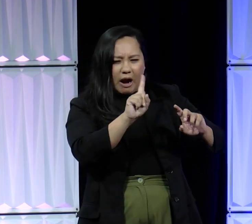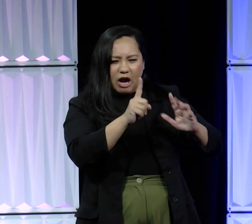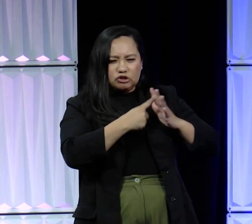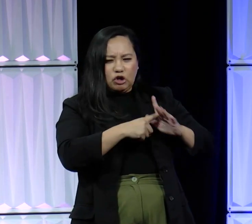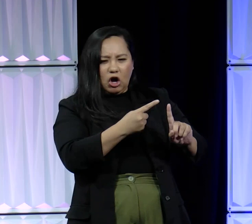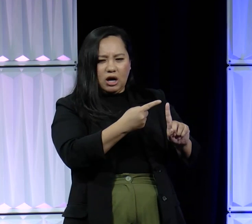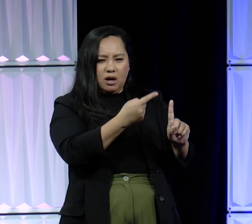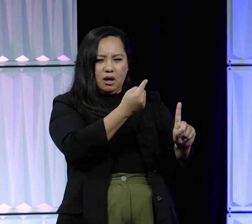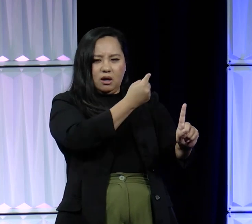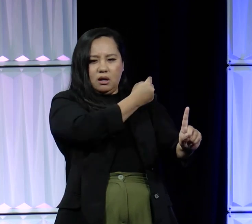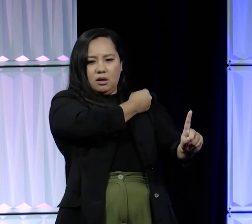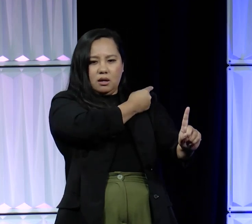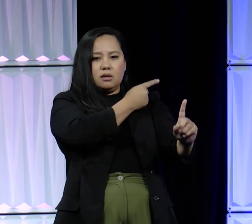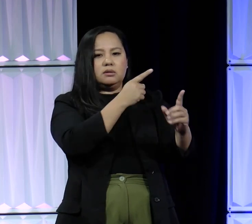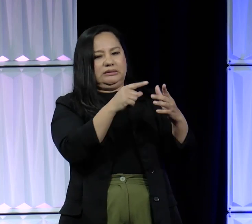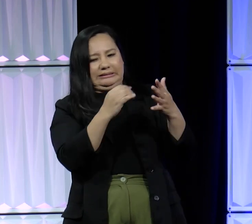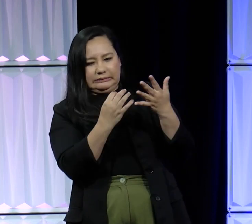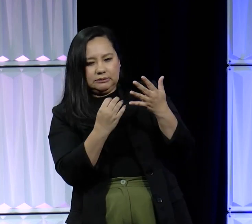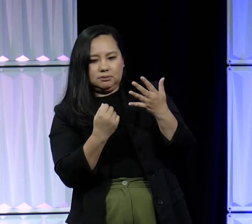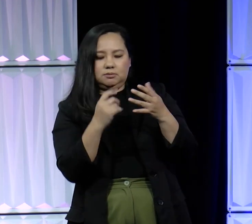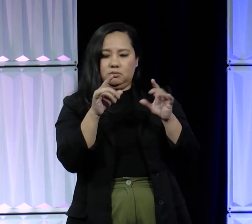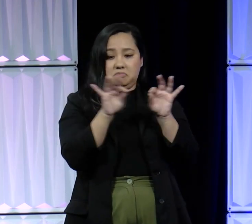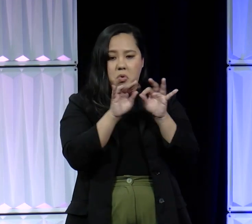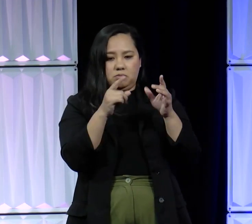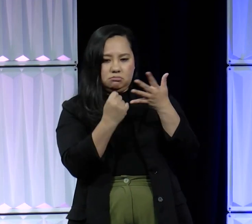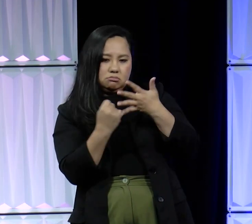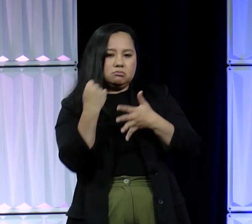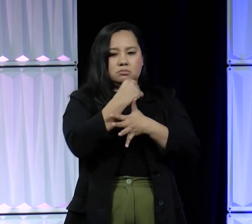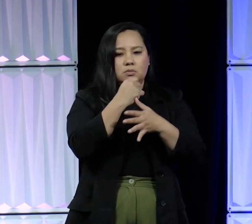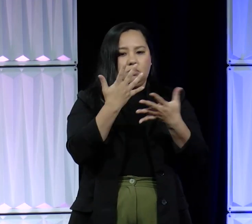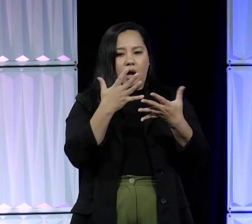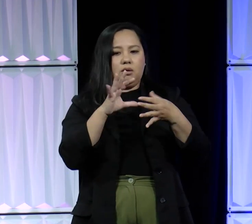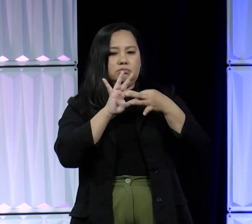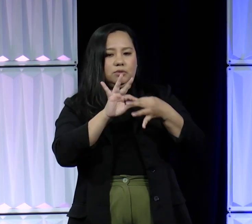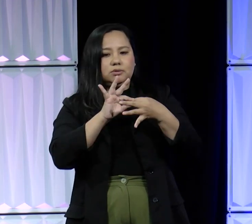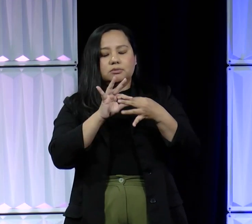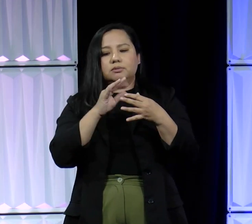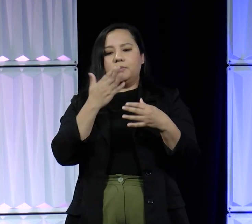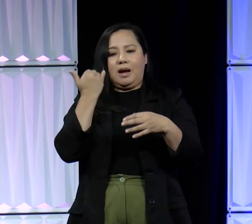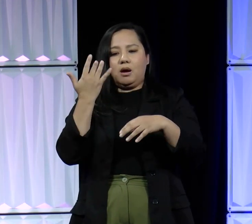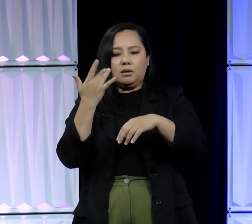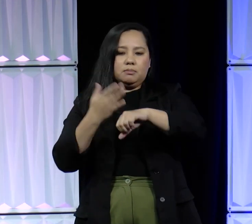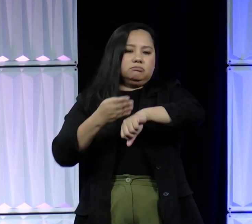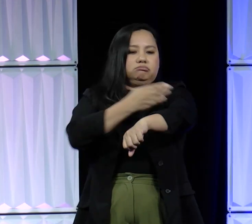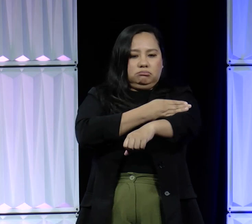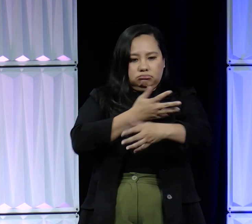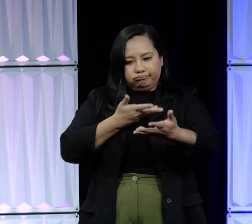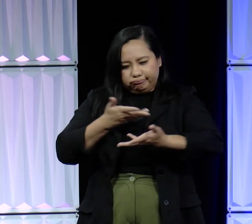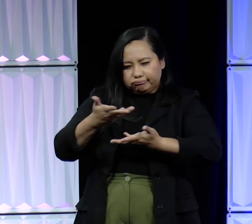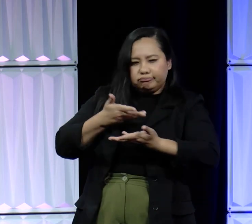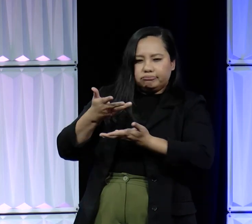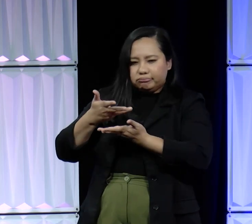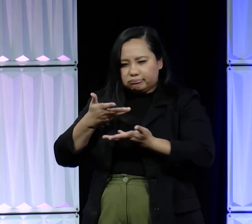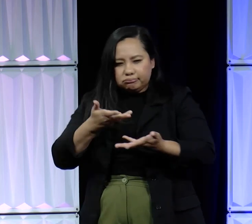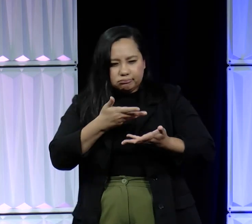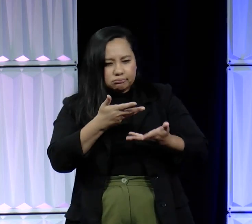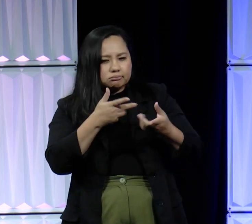relationship building, developing our skills, building new structures, and actively working to uproot oppressions.